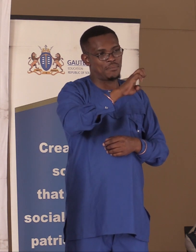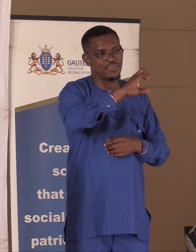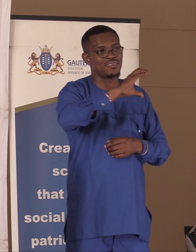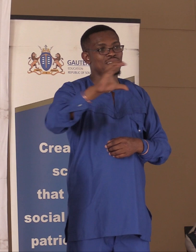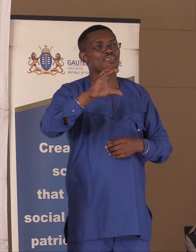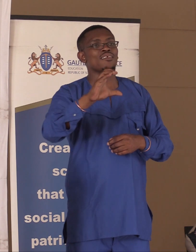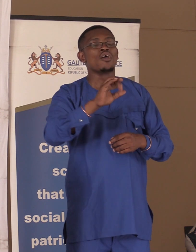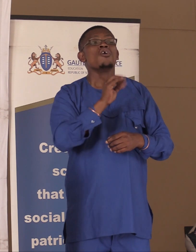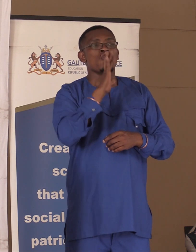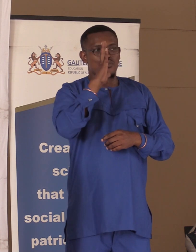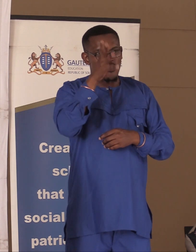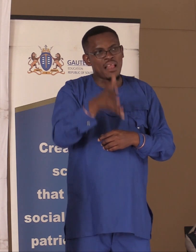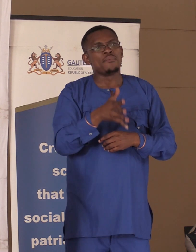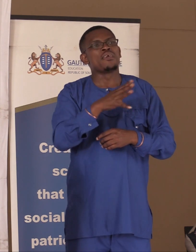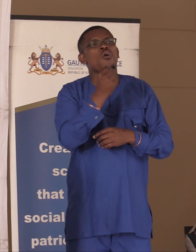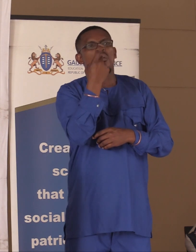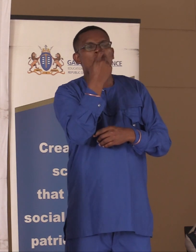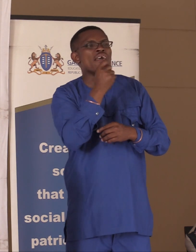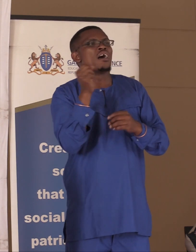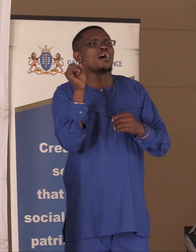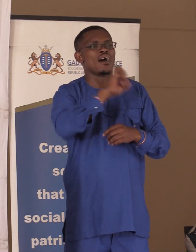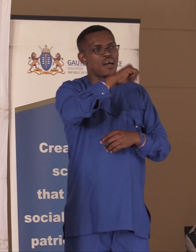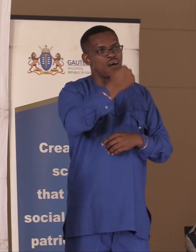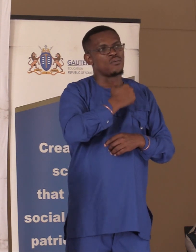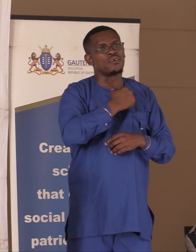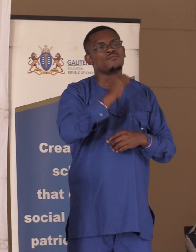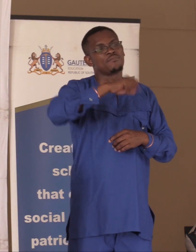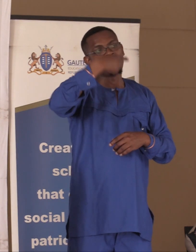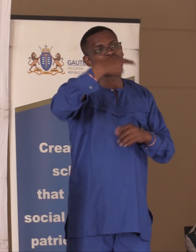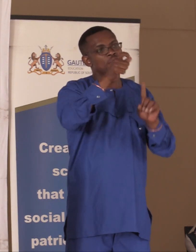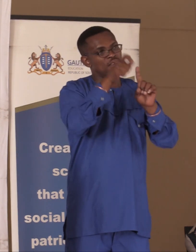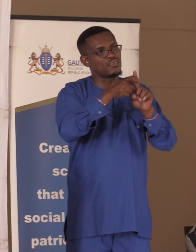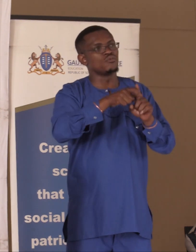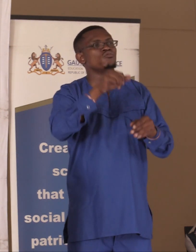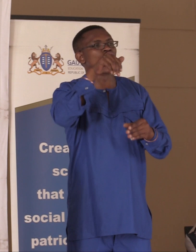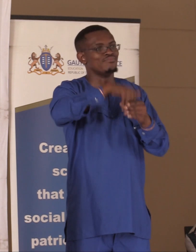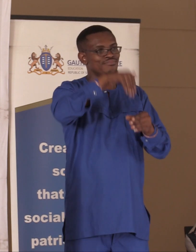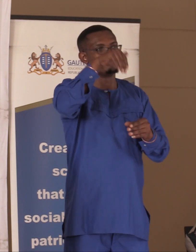You will be one of our first